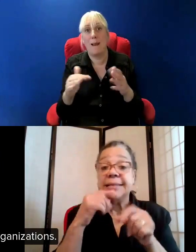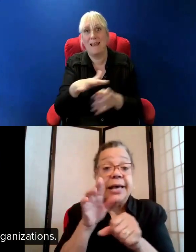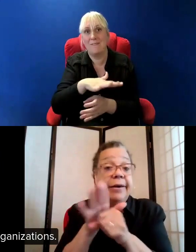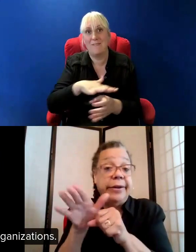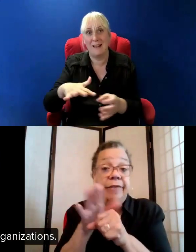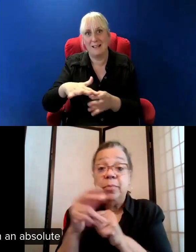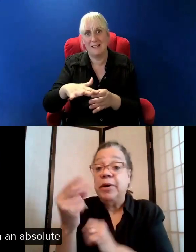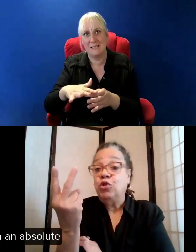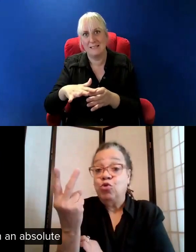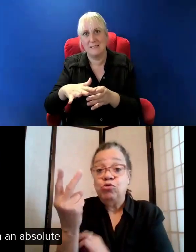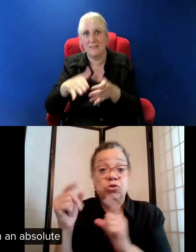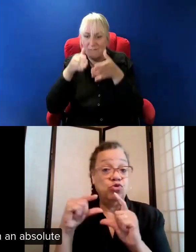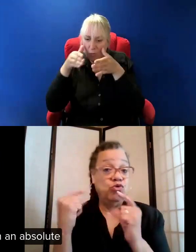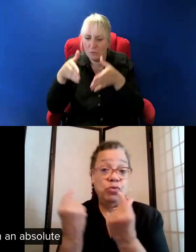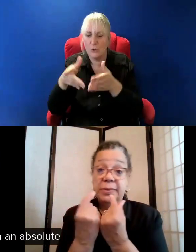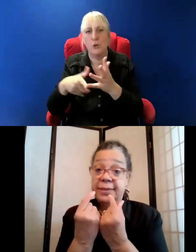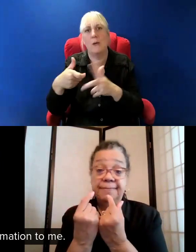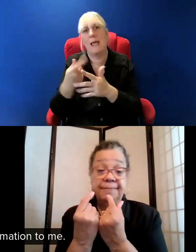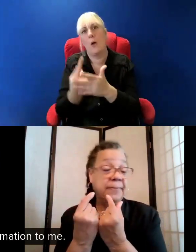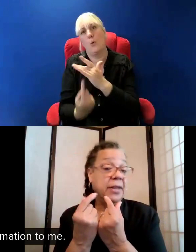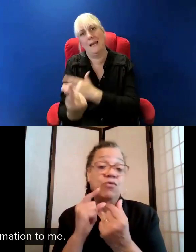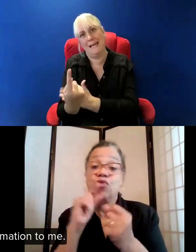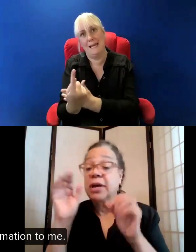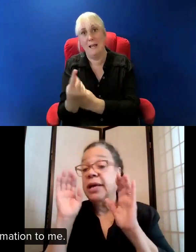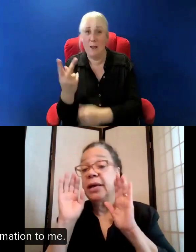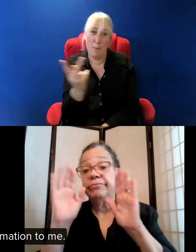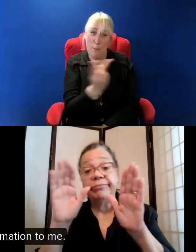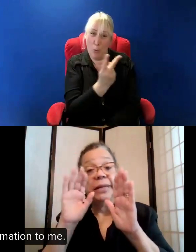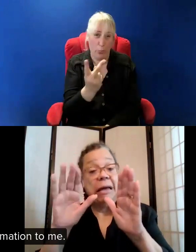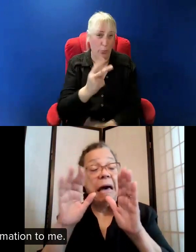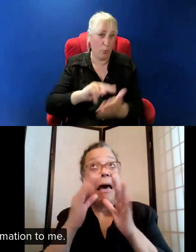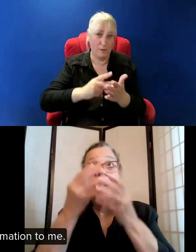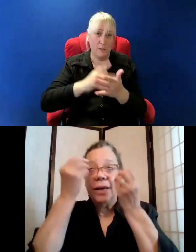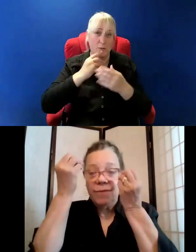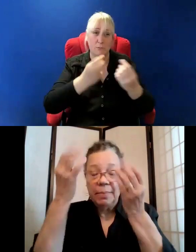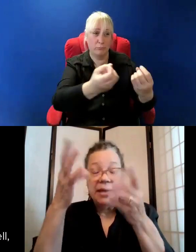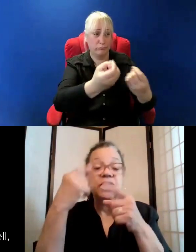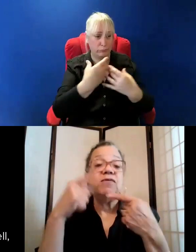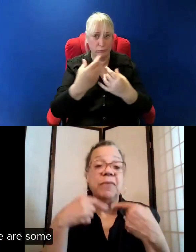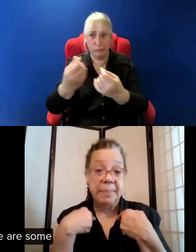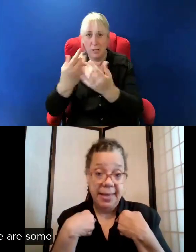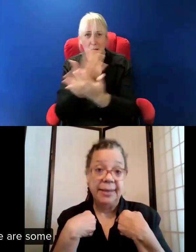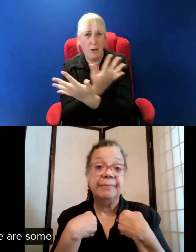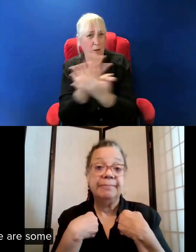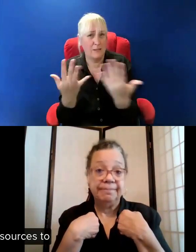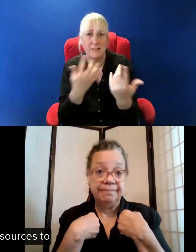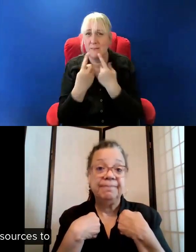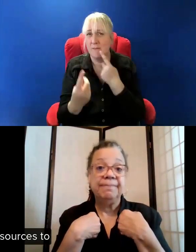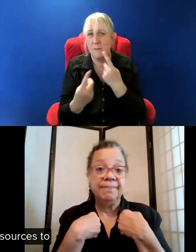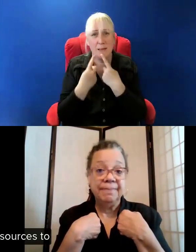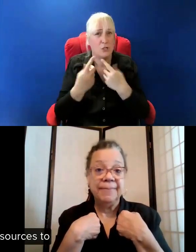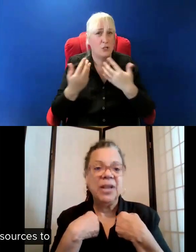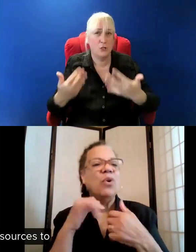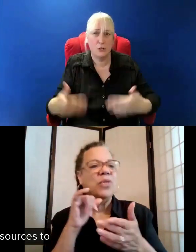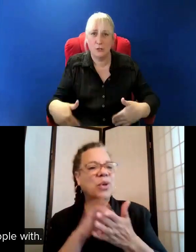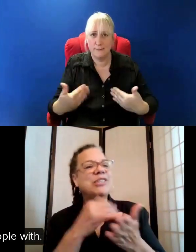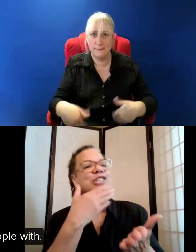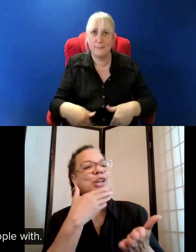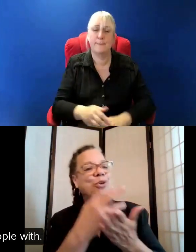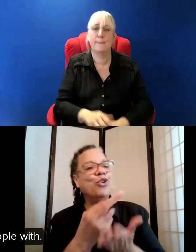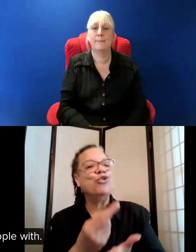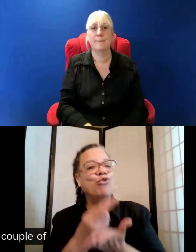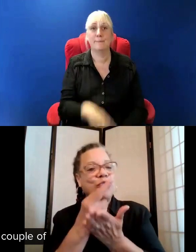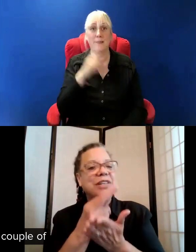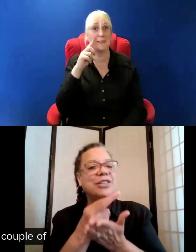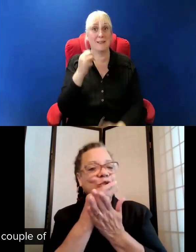two organisations. They've been an absolute wealth of information to me. Well, I think those are some amazing resources to leave